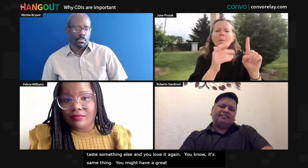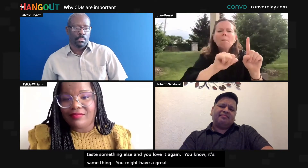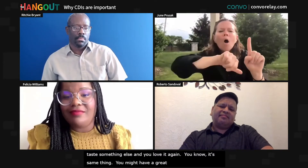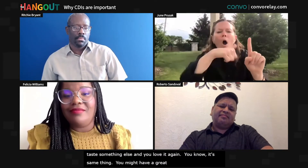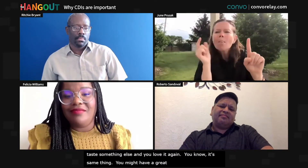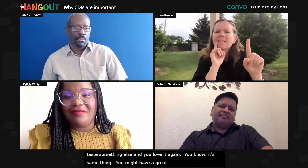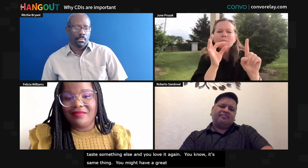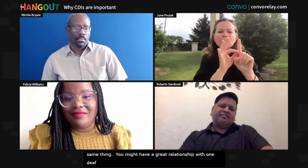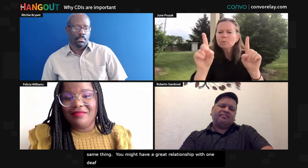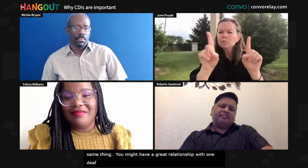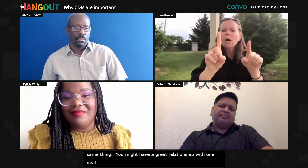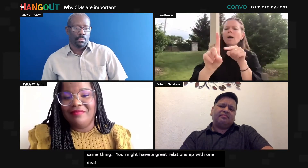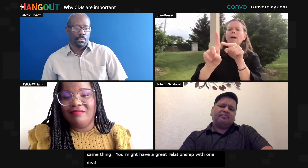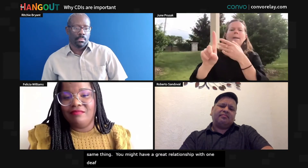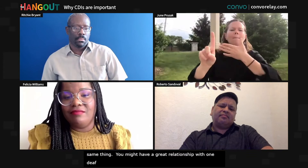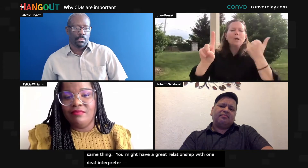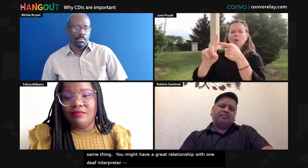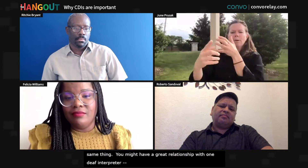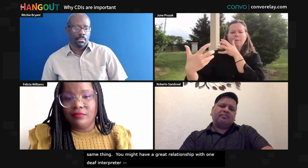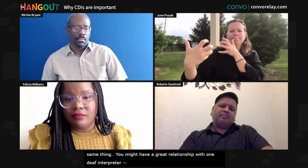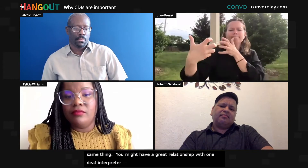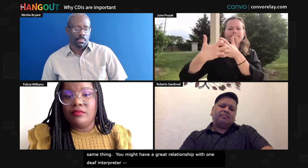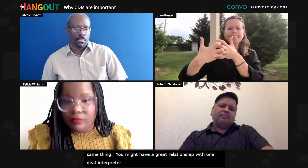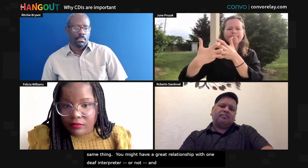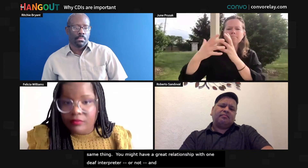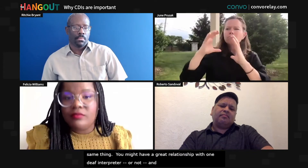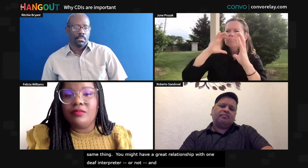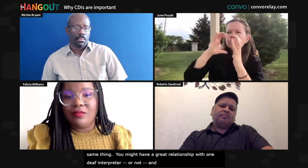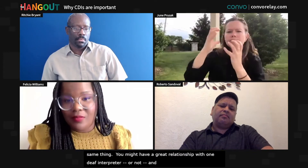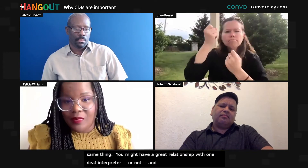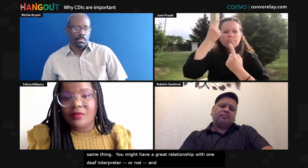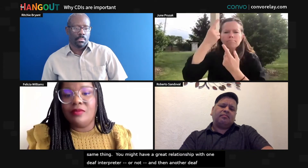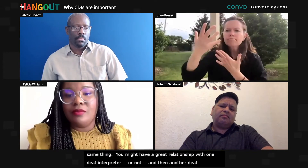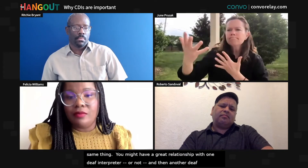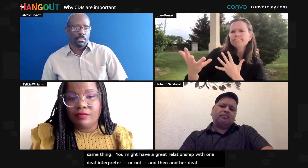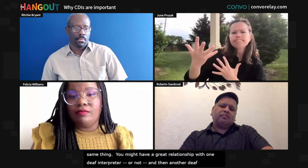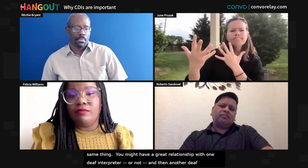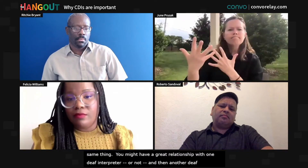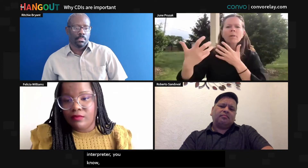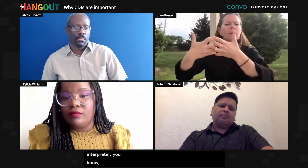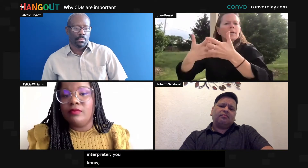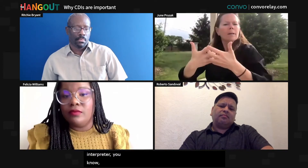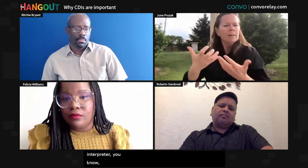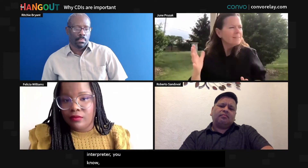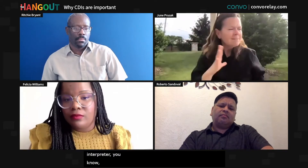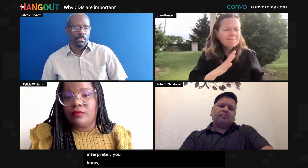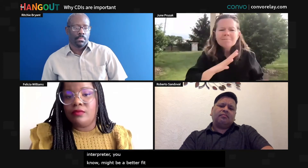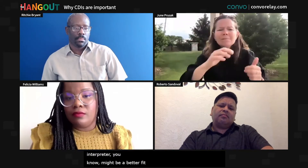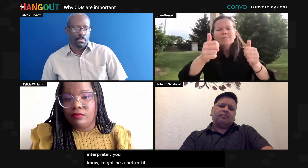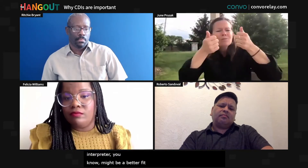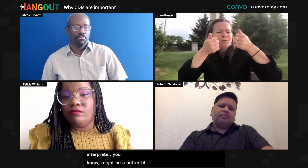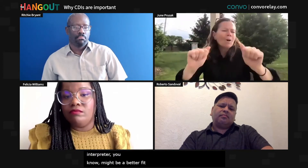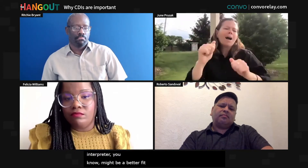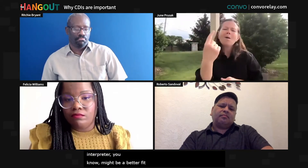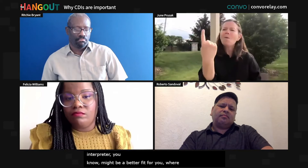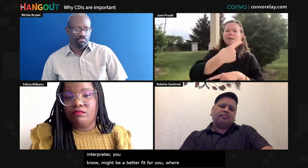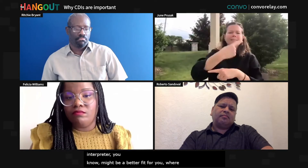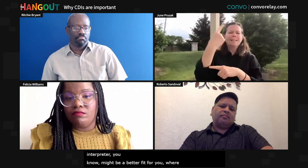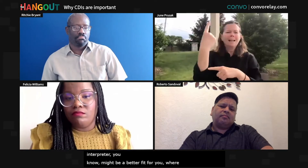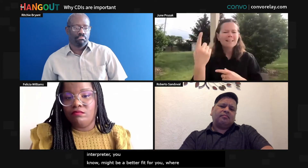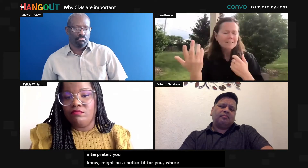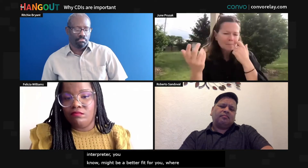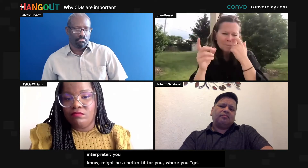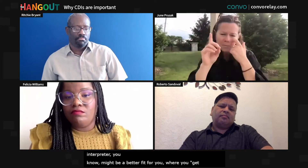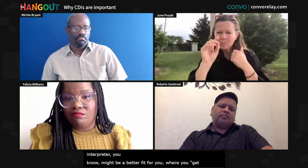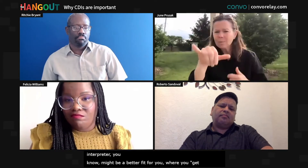or not. And then another deaf interpreter, might be a better fit for you. where you Mhm. get each other. And that's totally